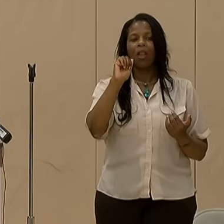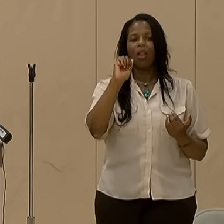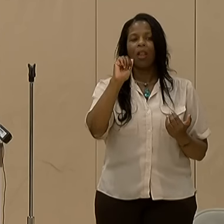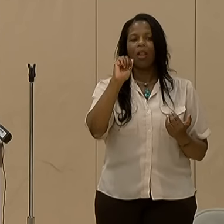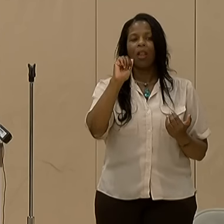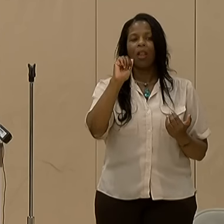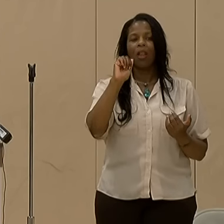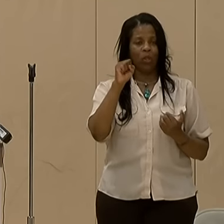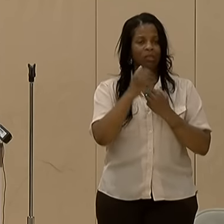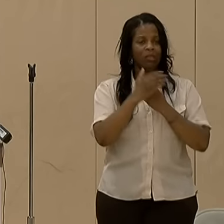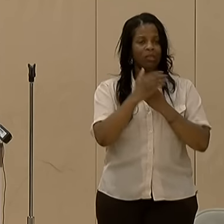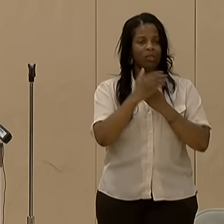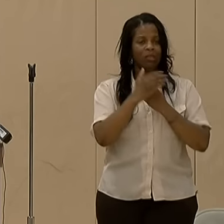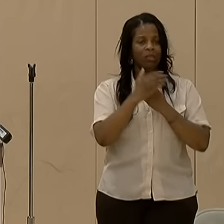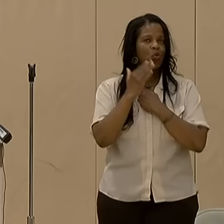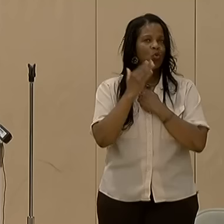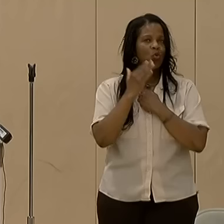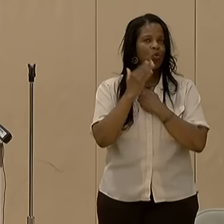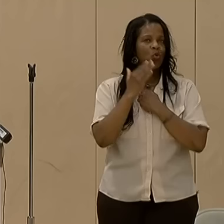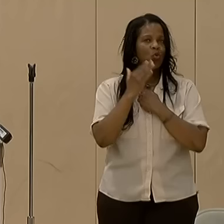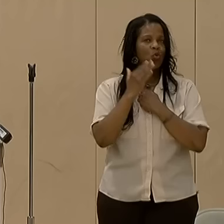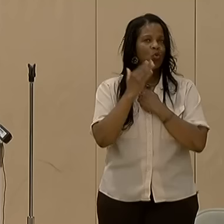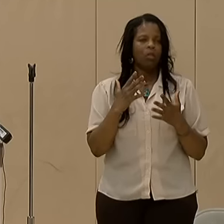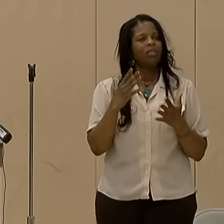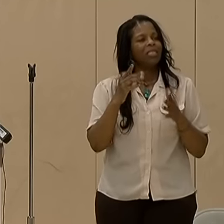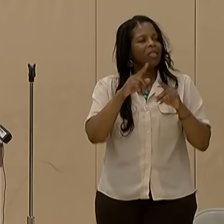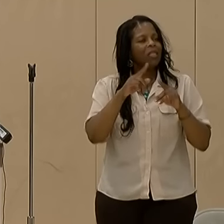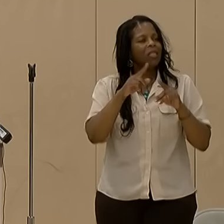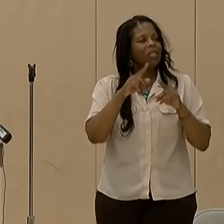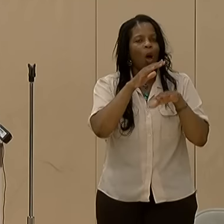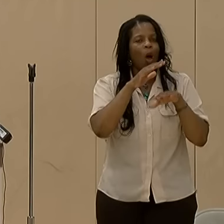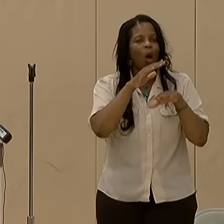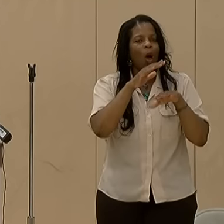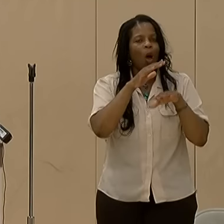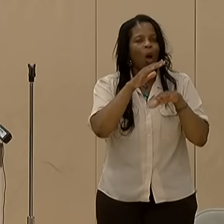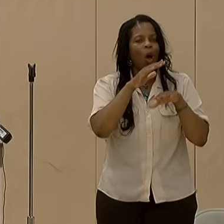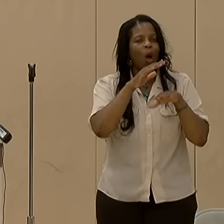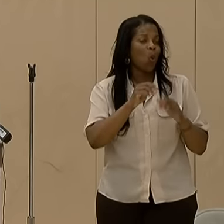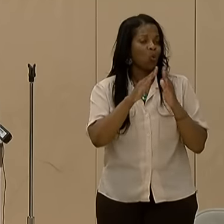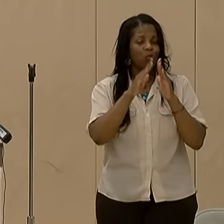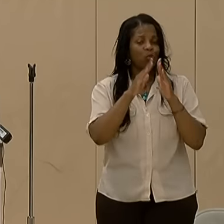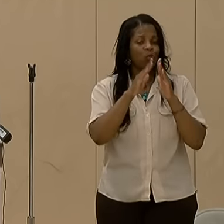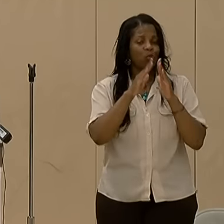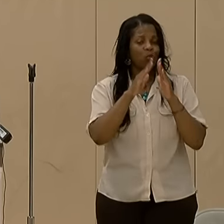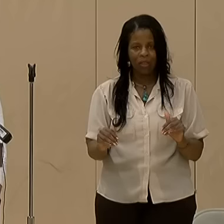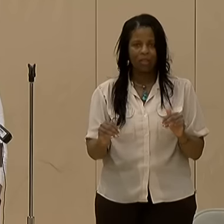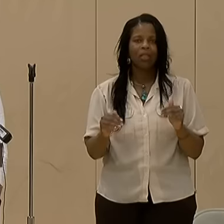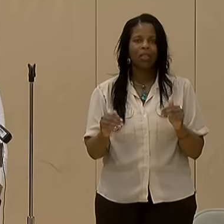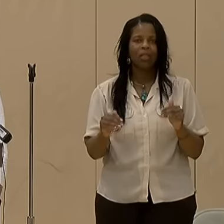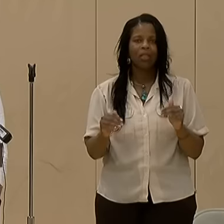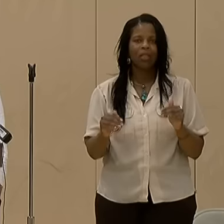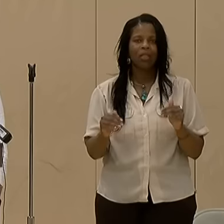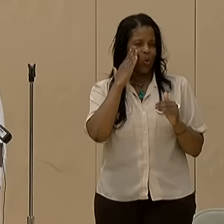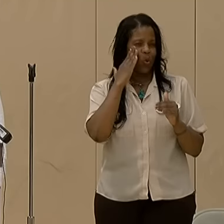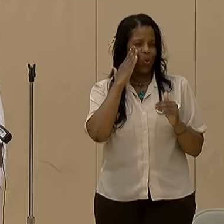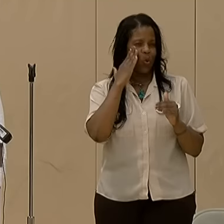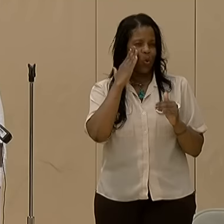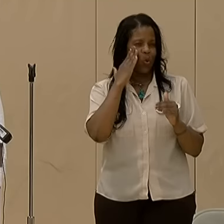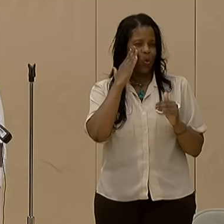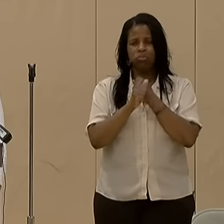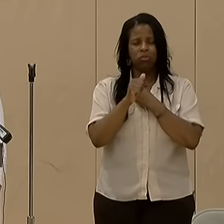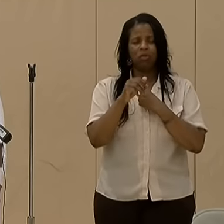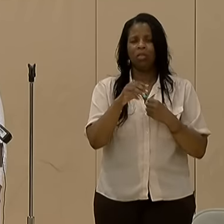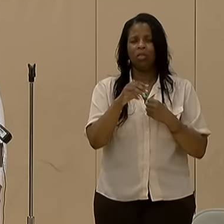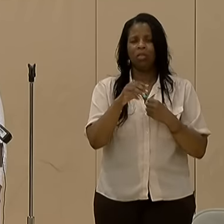concentrations, depending on what, the age of your home and what was in it, of hazardous materials. That's the asbestos, lead, and